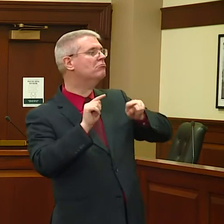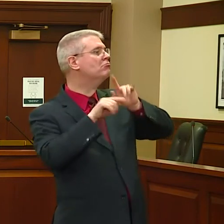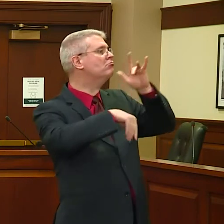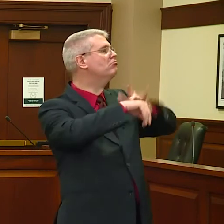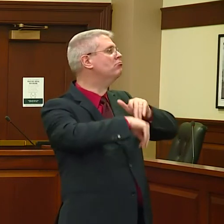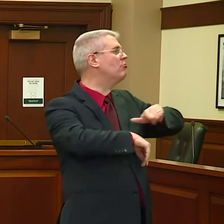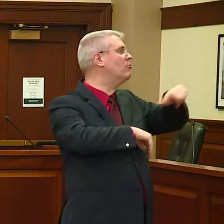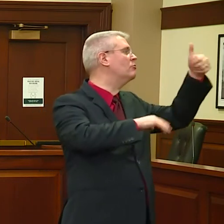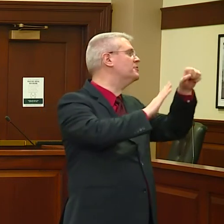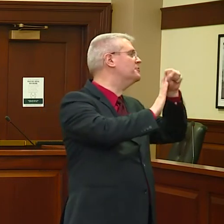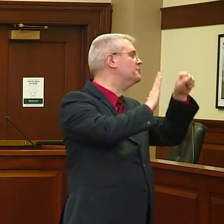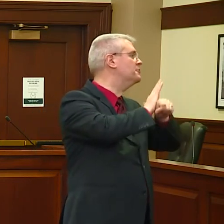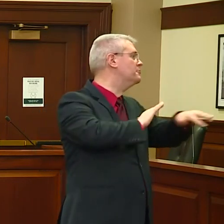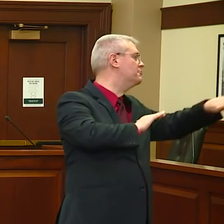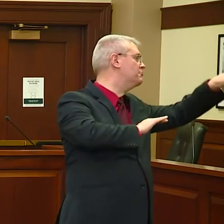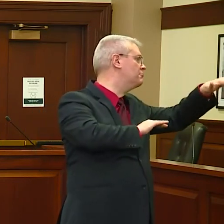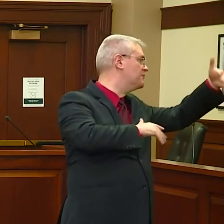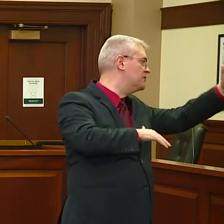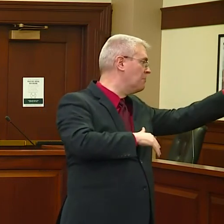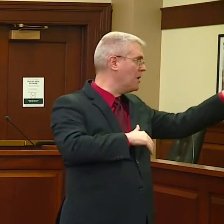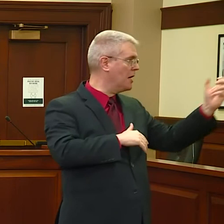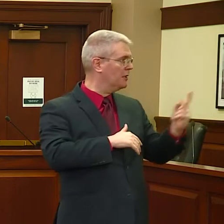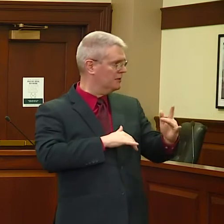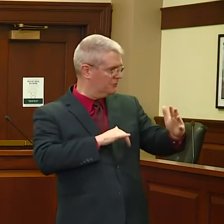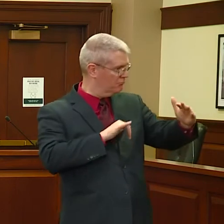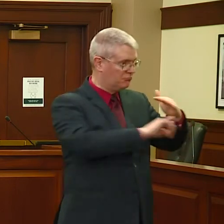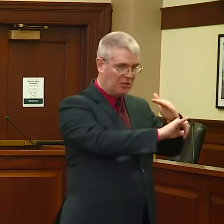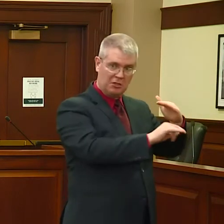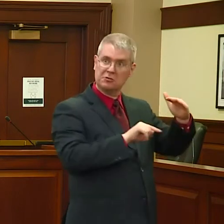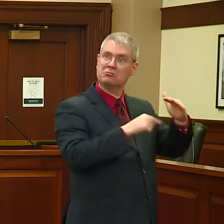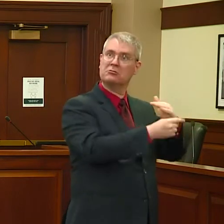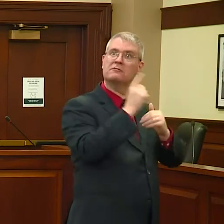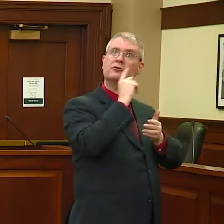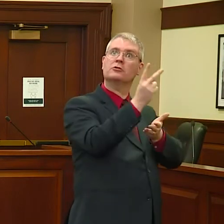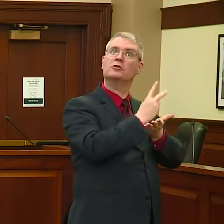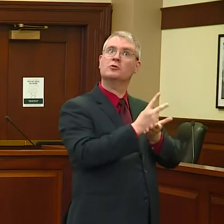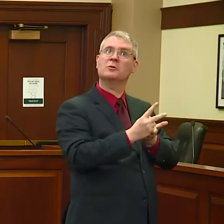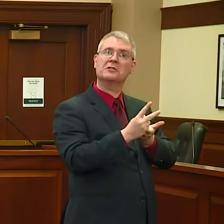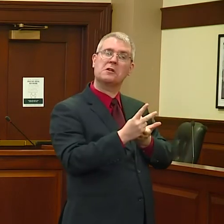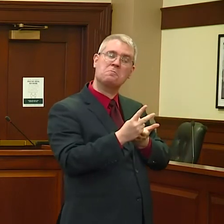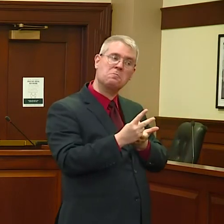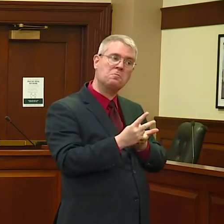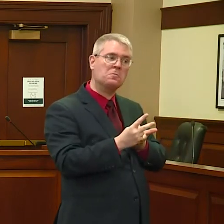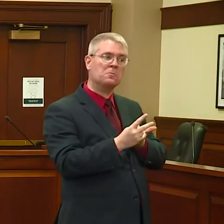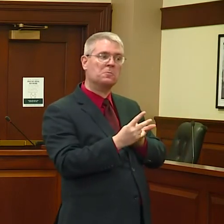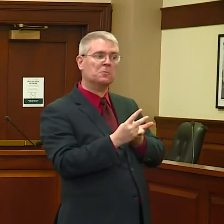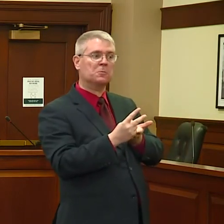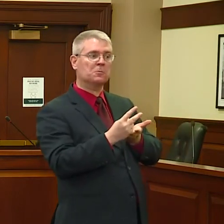states: Utah, particularly Washington,